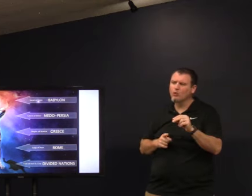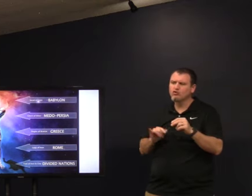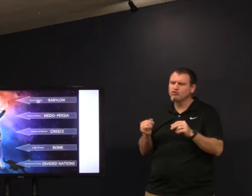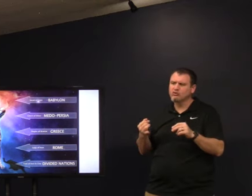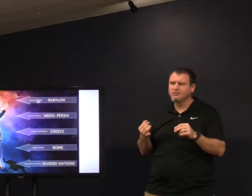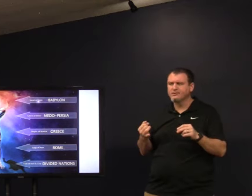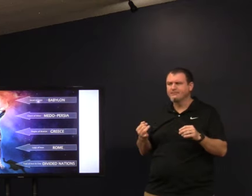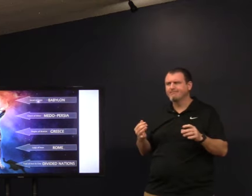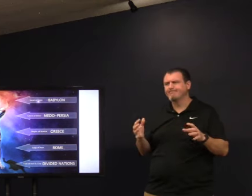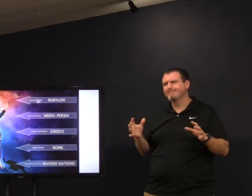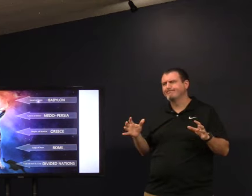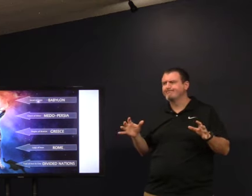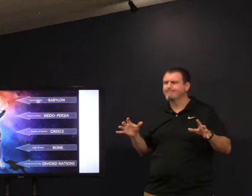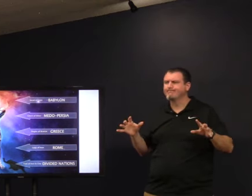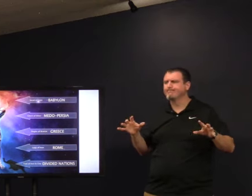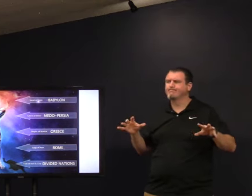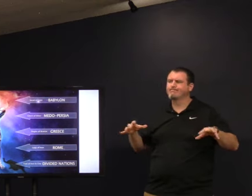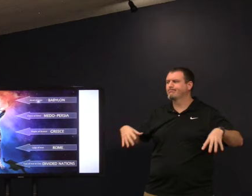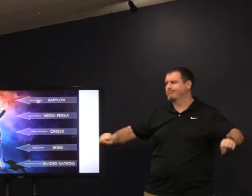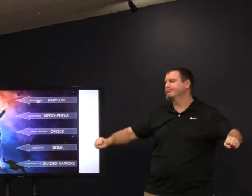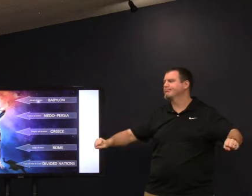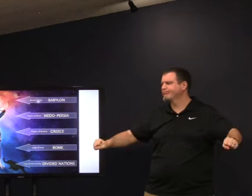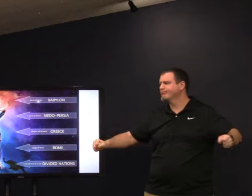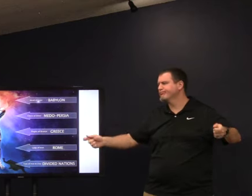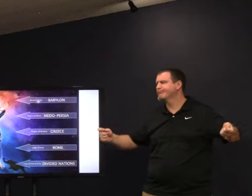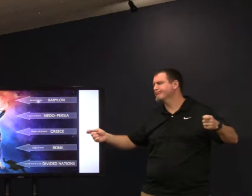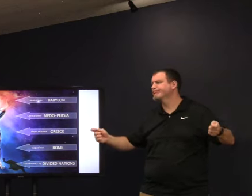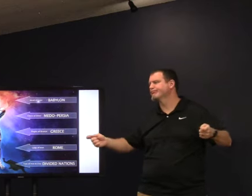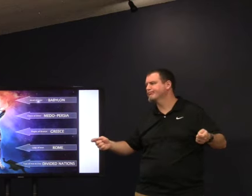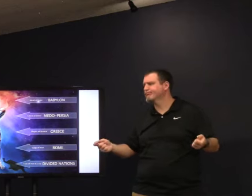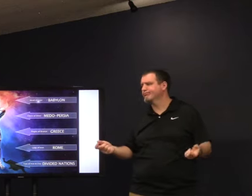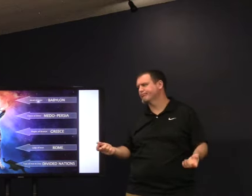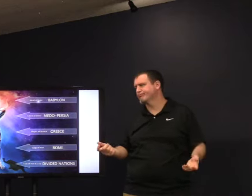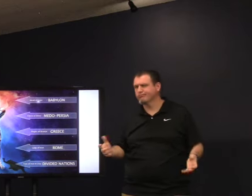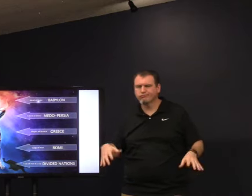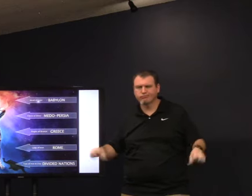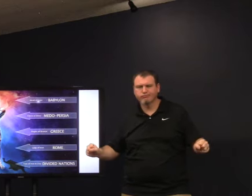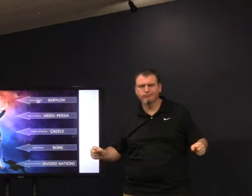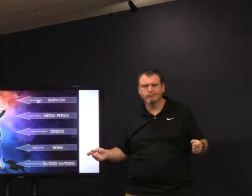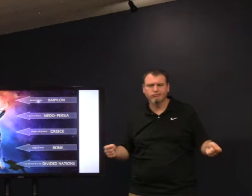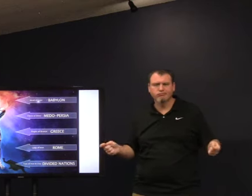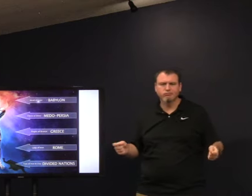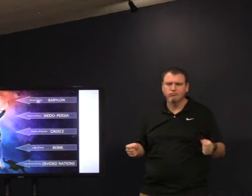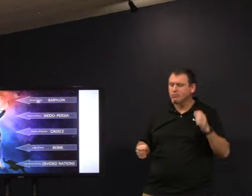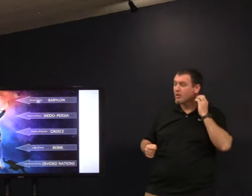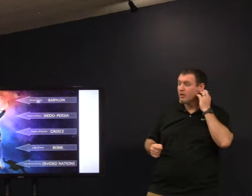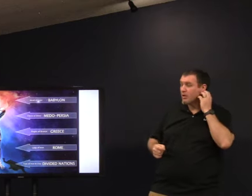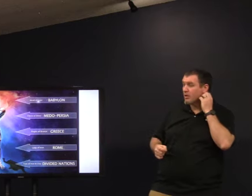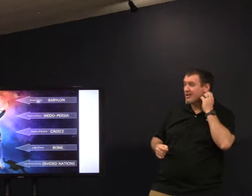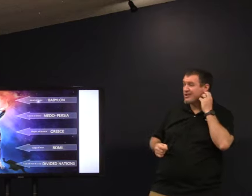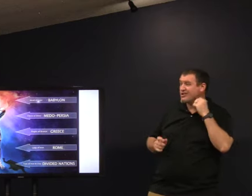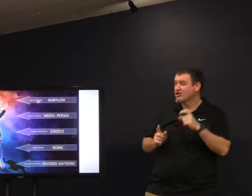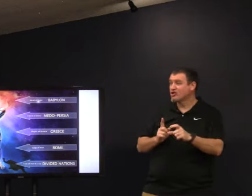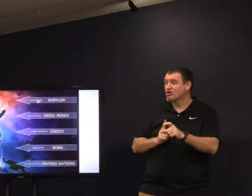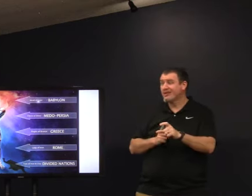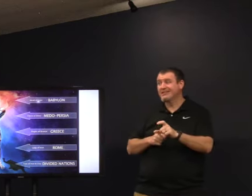It's not called communism, it's taking control. Oh, no. Oh, no.